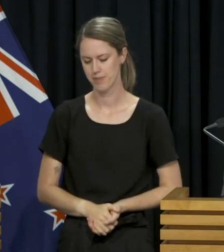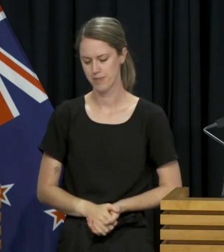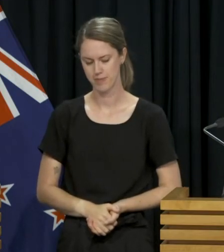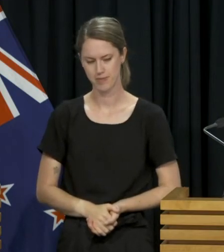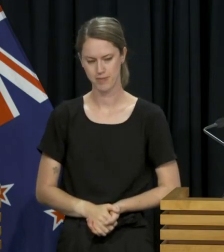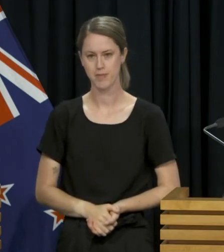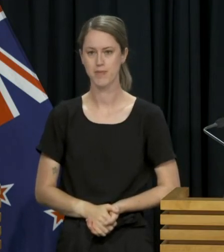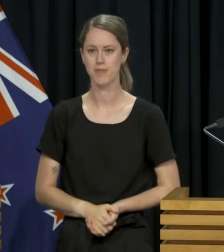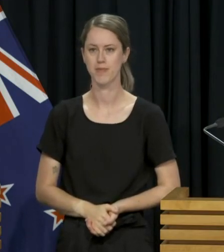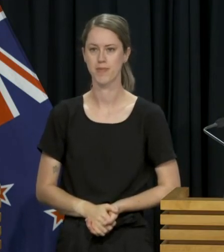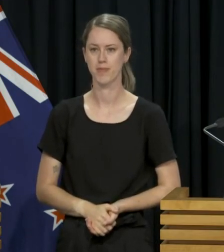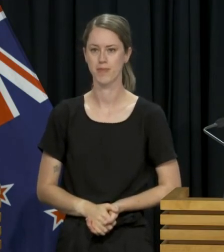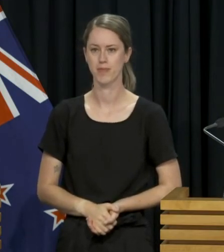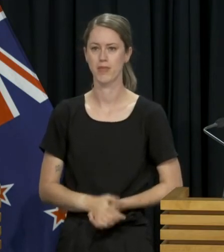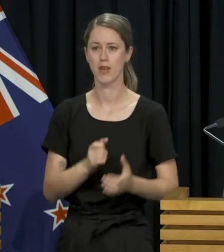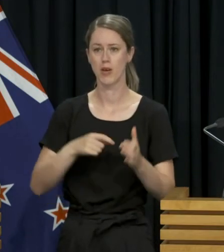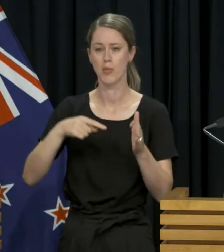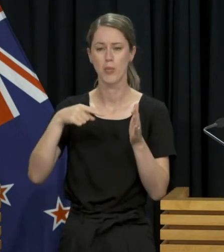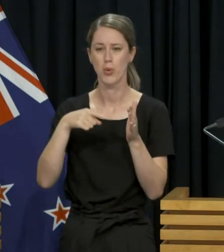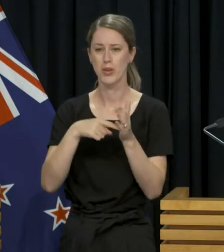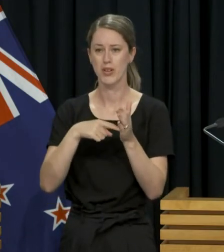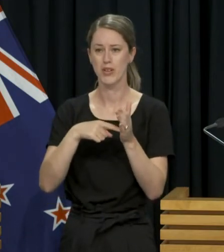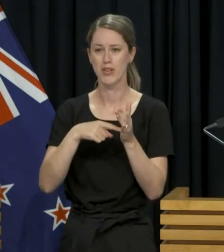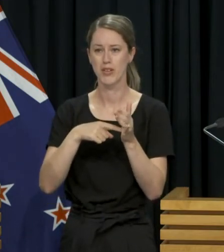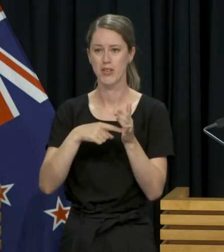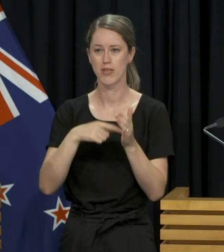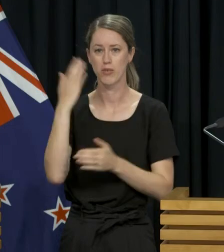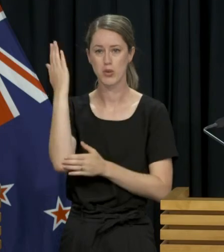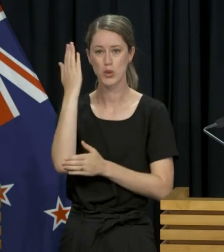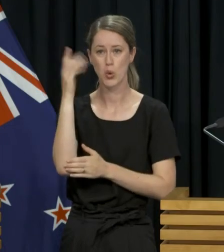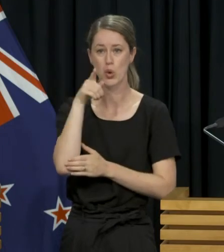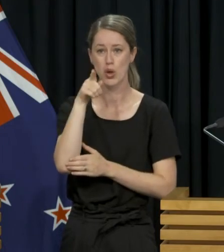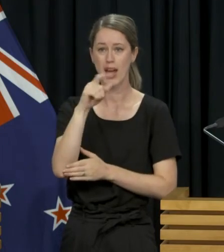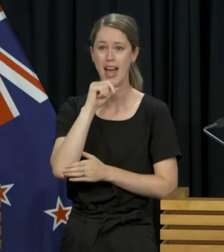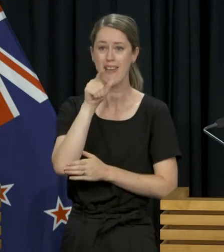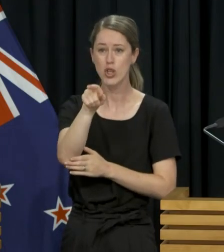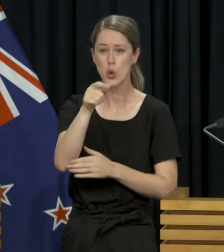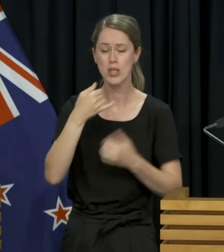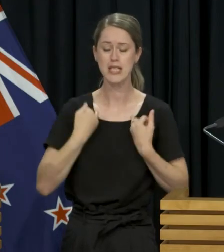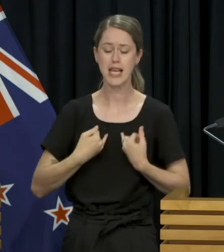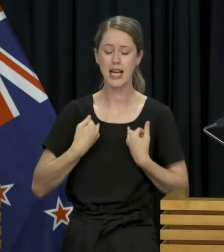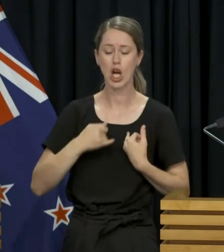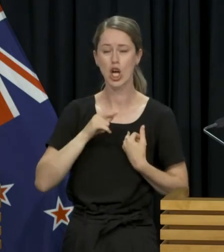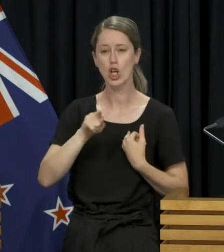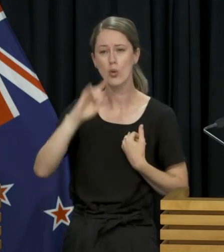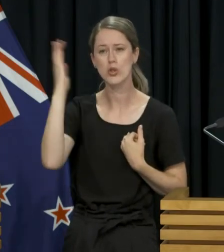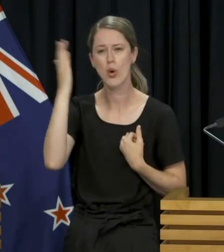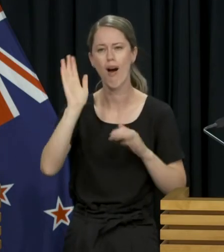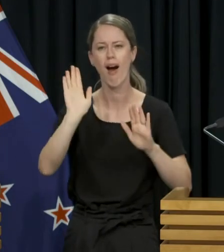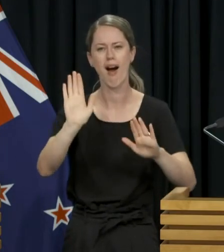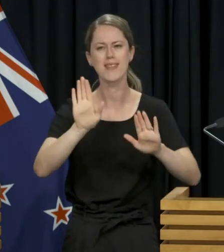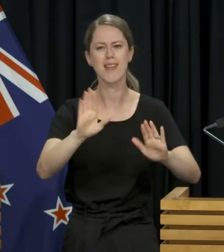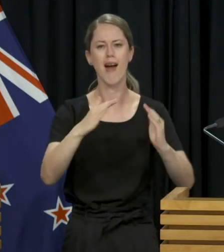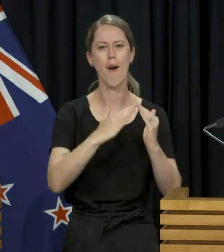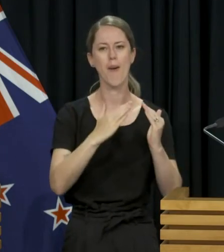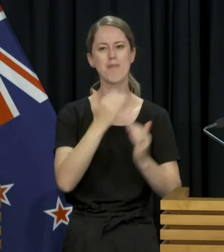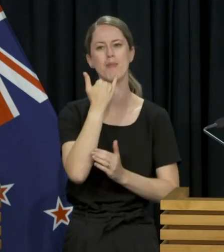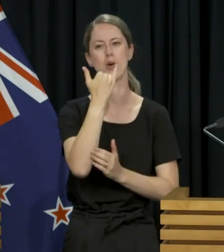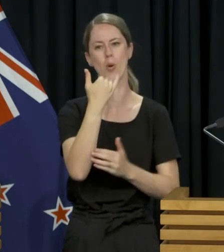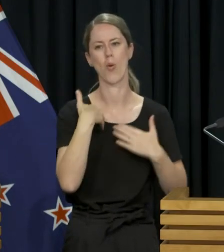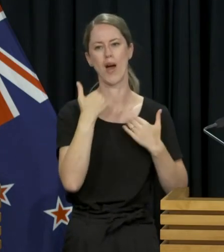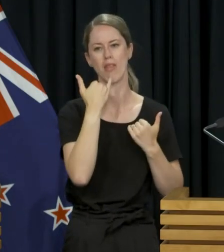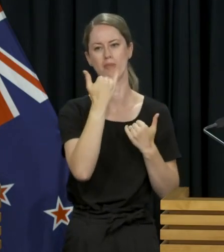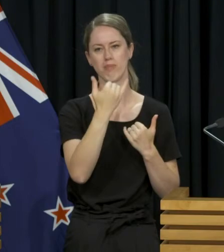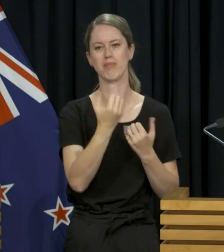for this school and indeed any school around the country, please do not attend school if you have any symptoms, but stay home, call Healthline and be